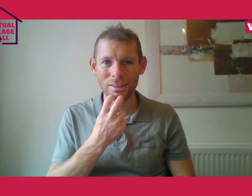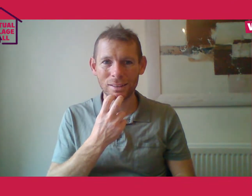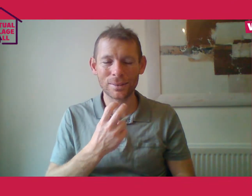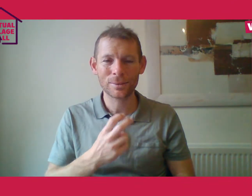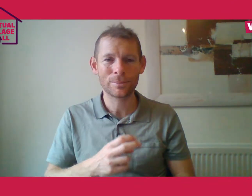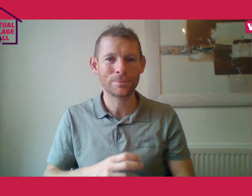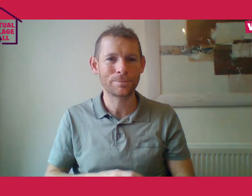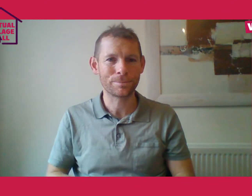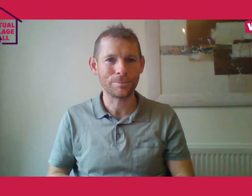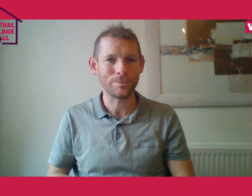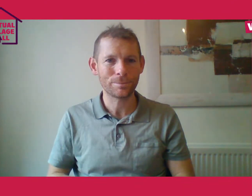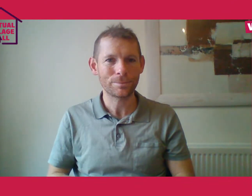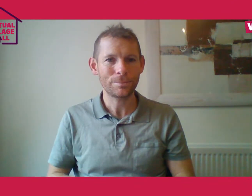Auntie.